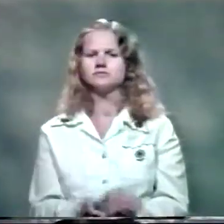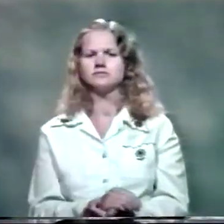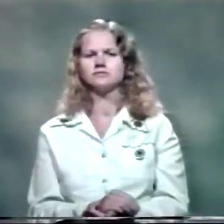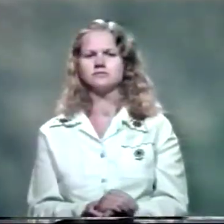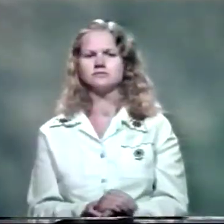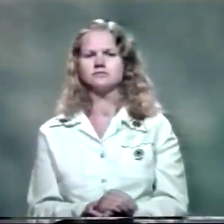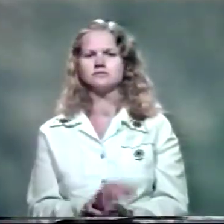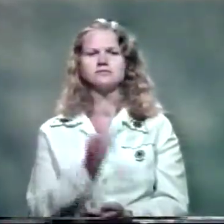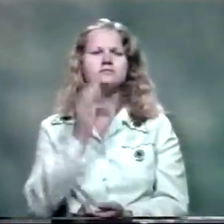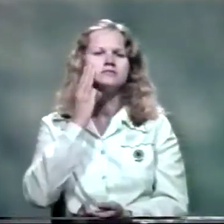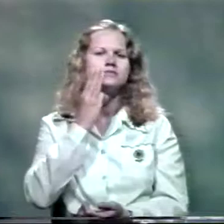Mustard.